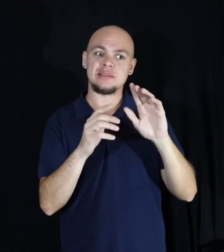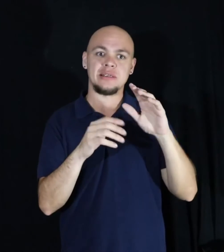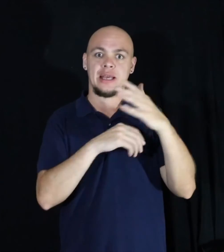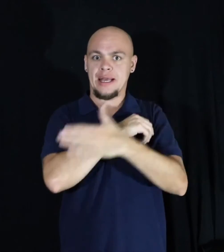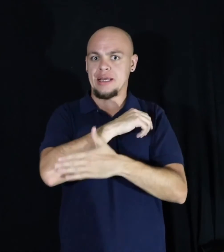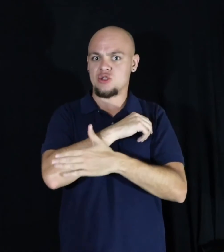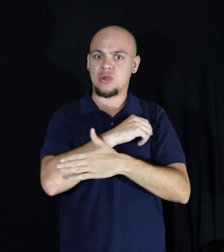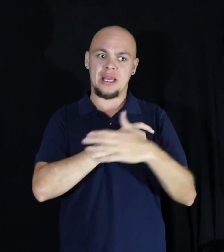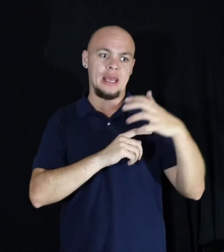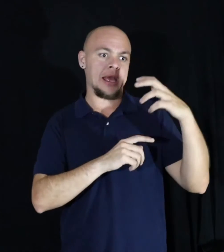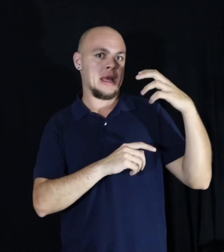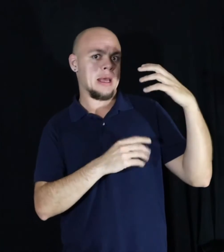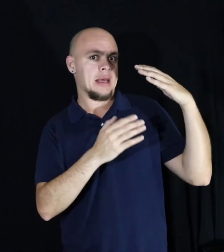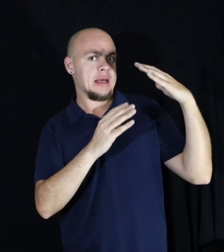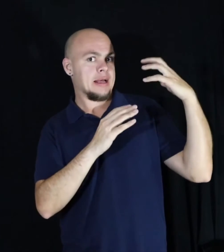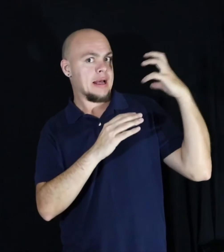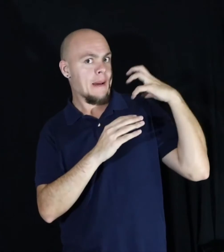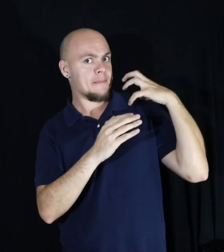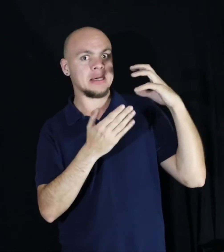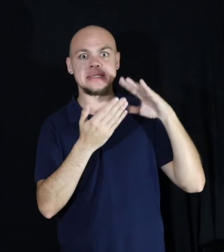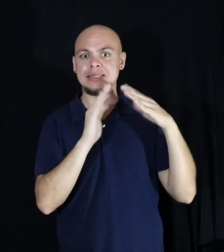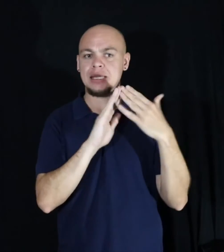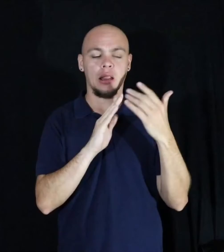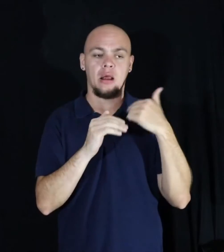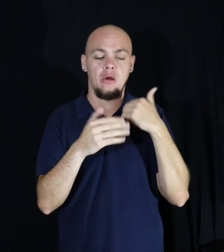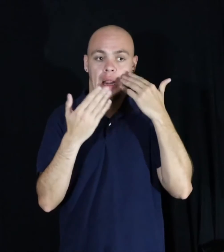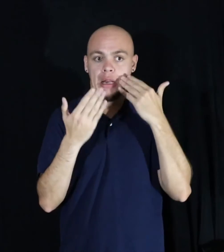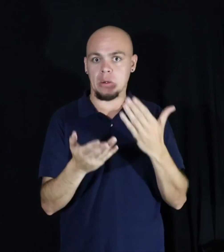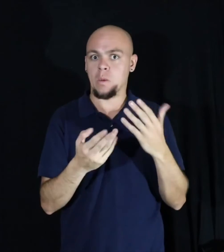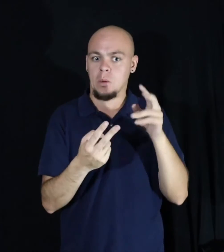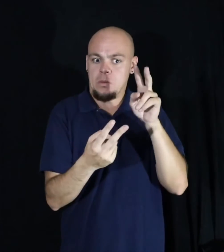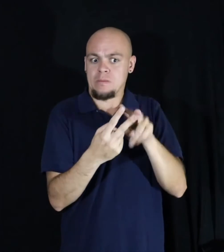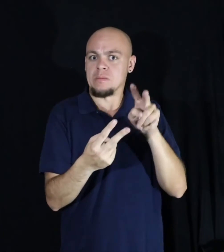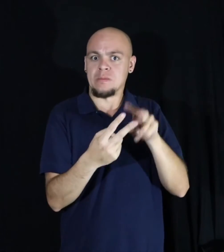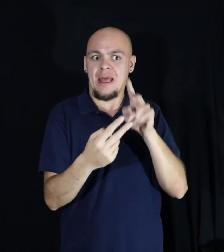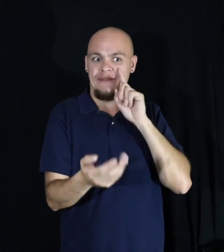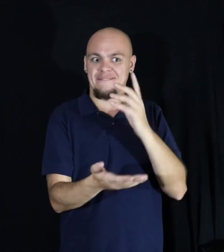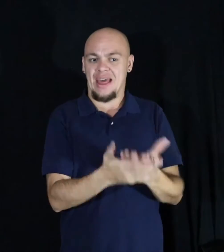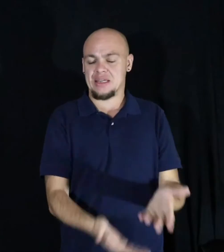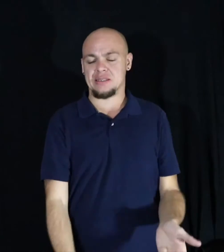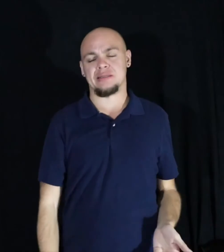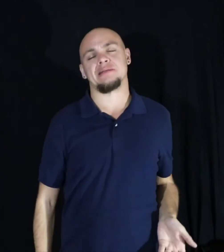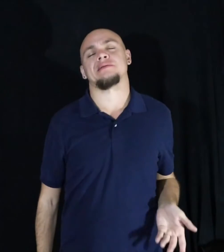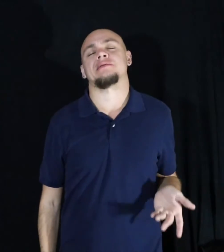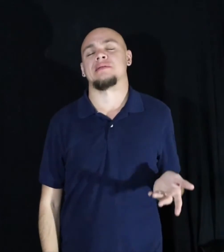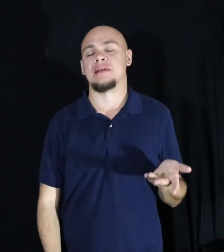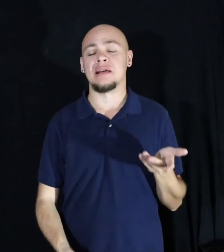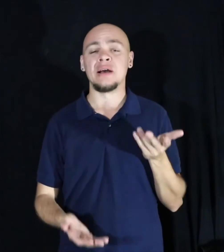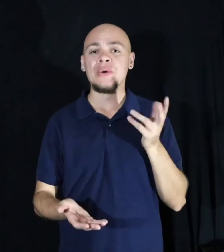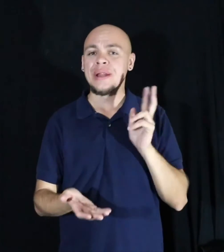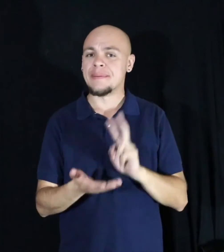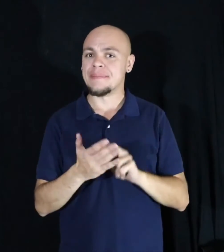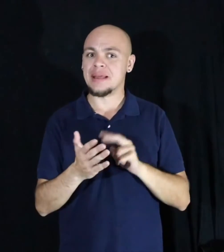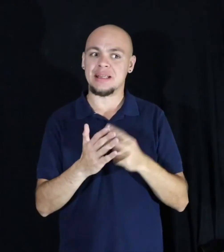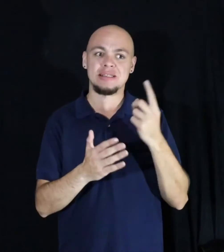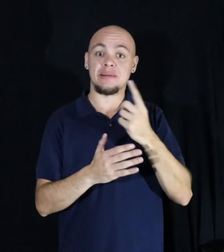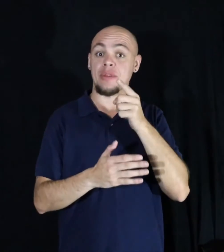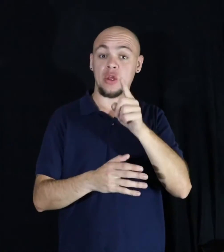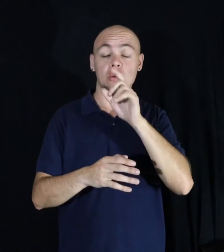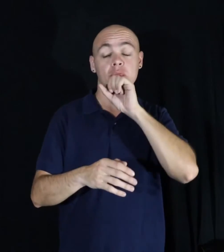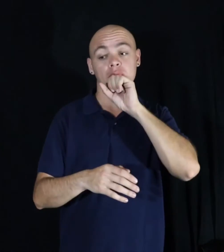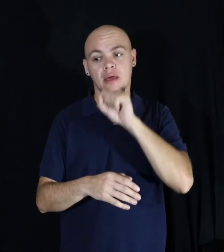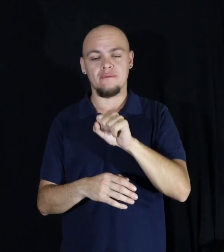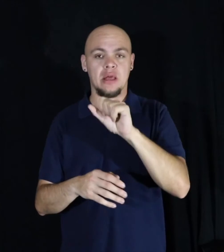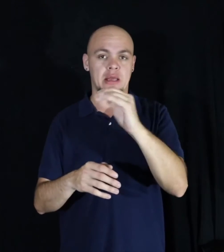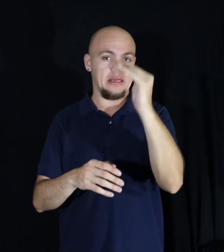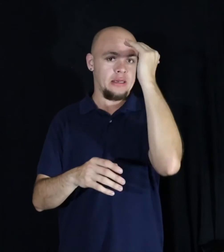use it. And I'm embarrassed to say, but today I don't even remember either of those two things. But what I mean is give it up for something that you love. What you need is